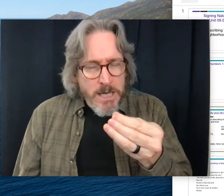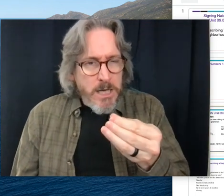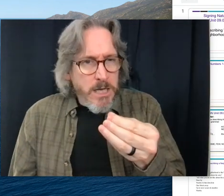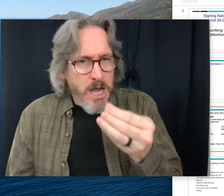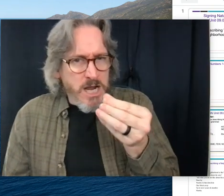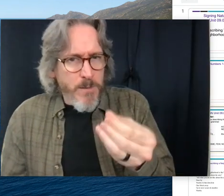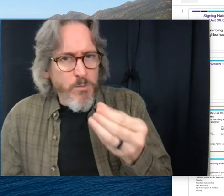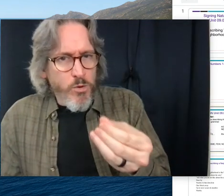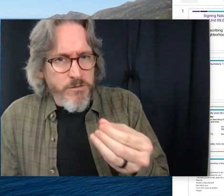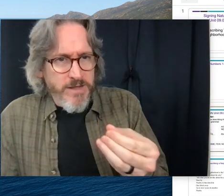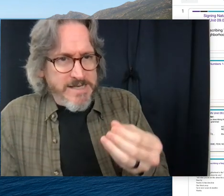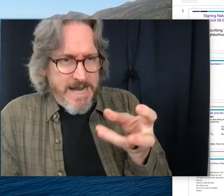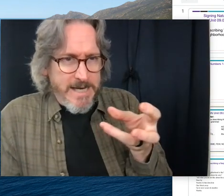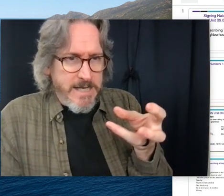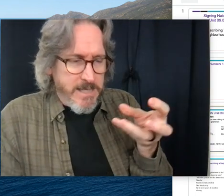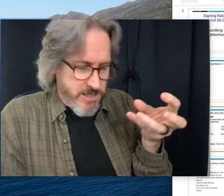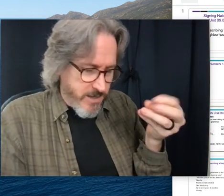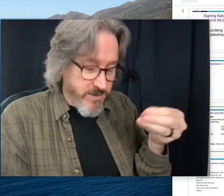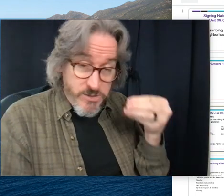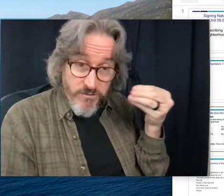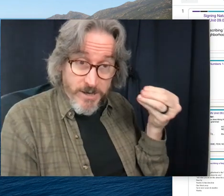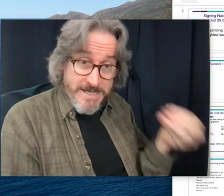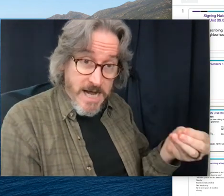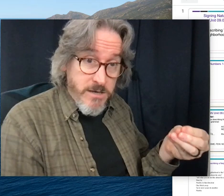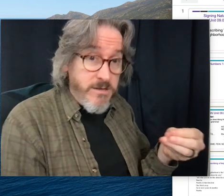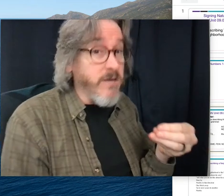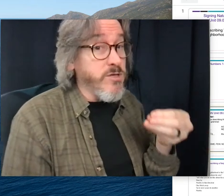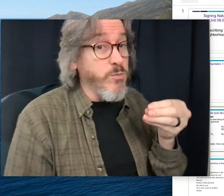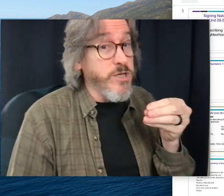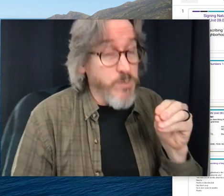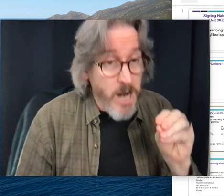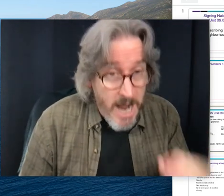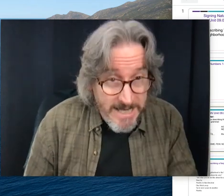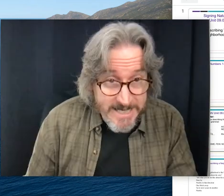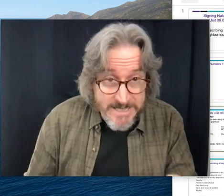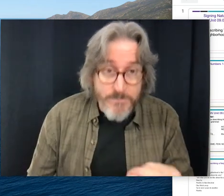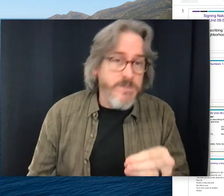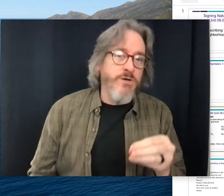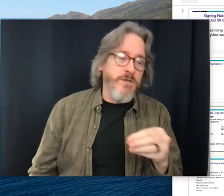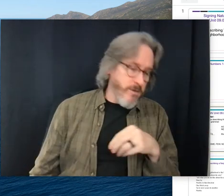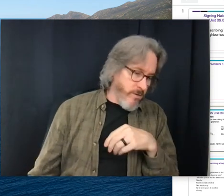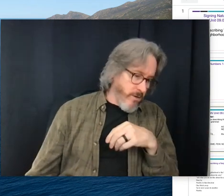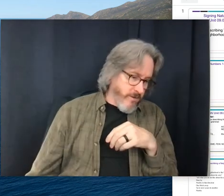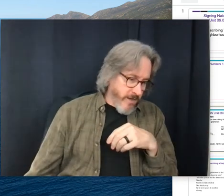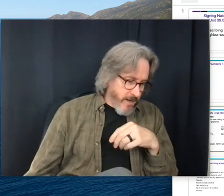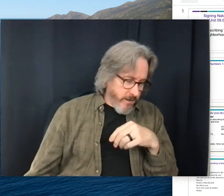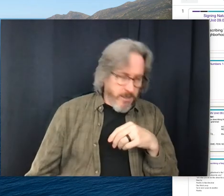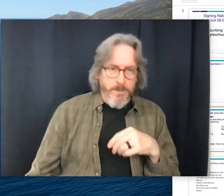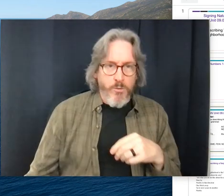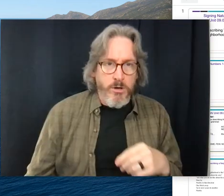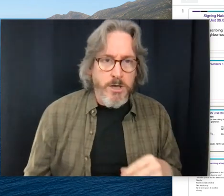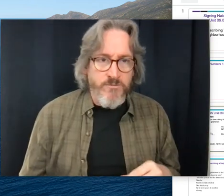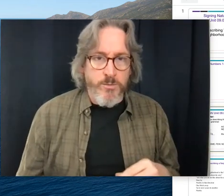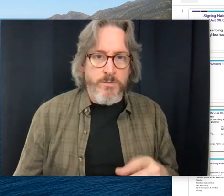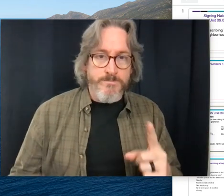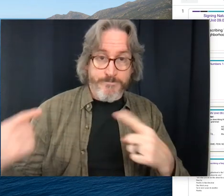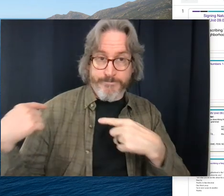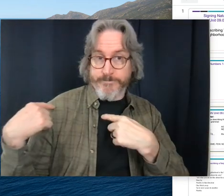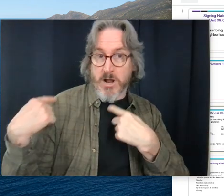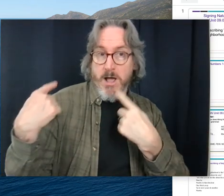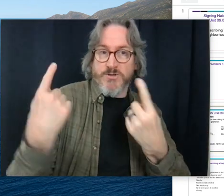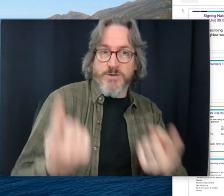including a couple more things. And some of these we've already done. We just want to highlight them so that they get a little bit more